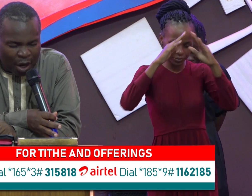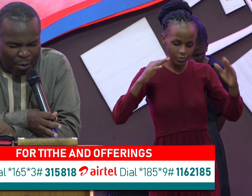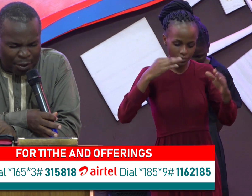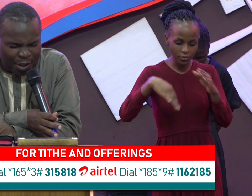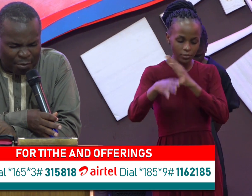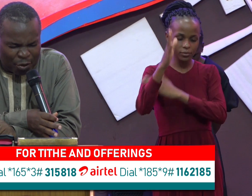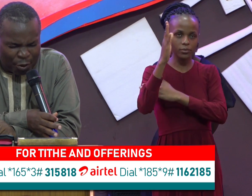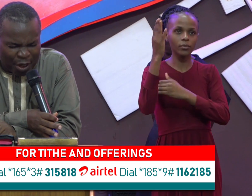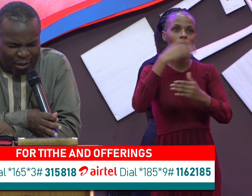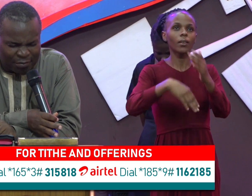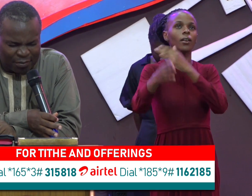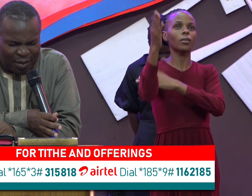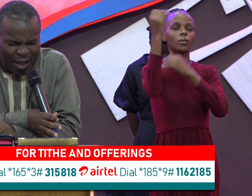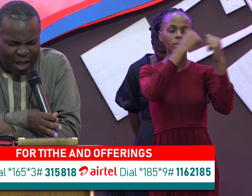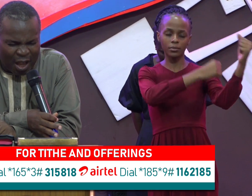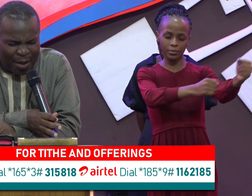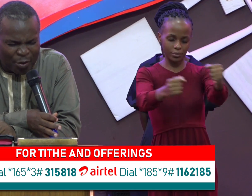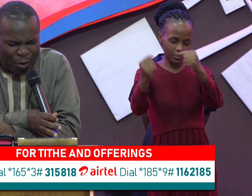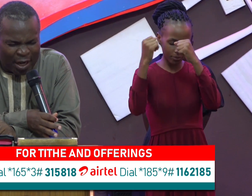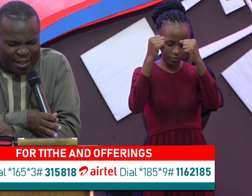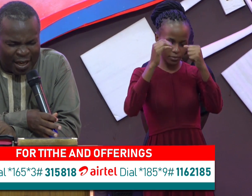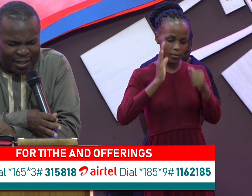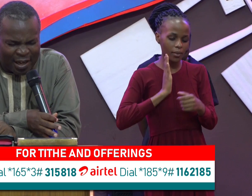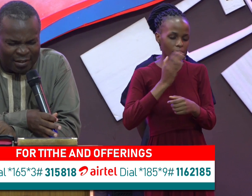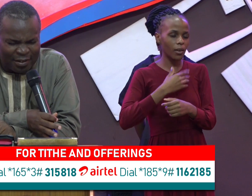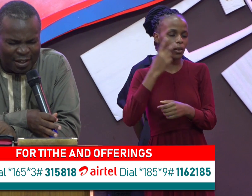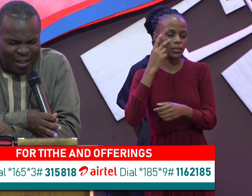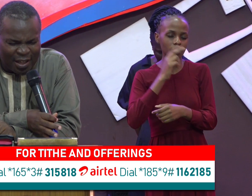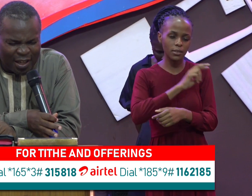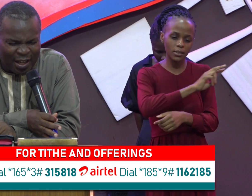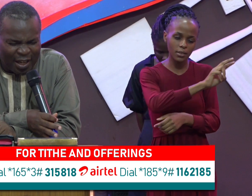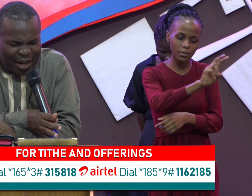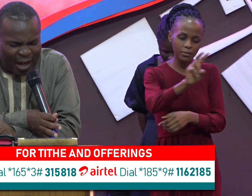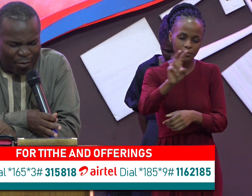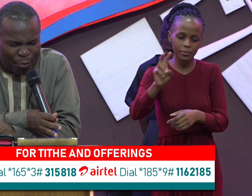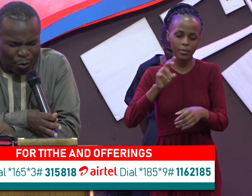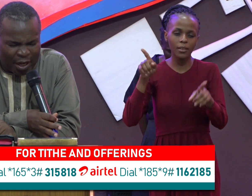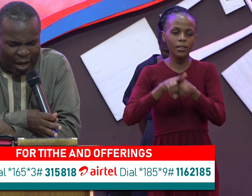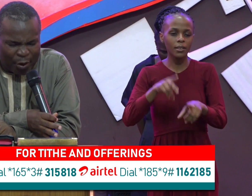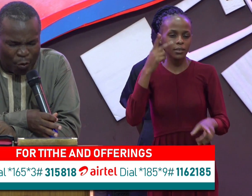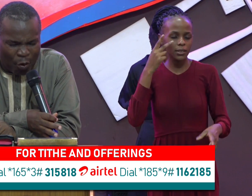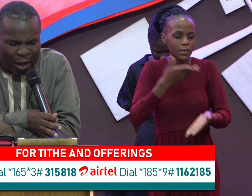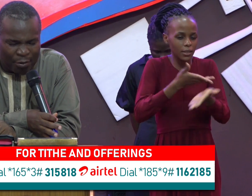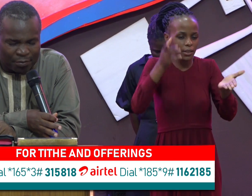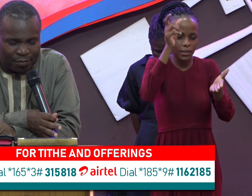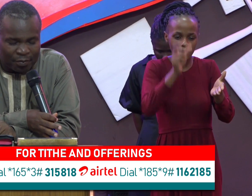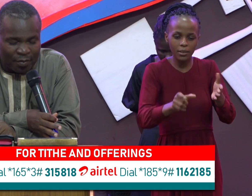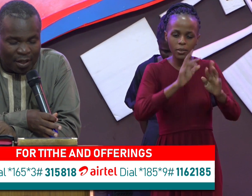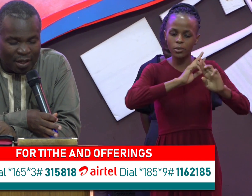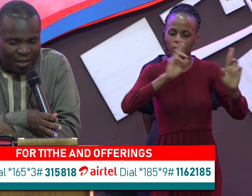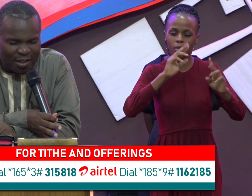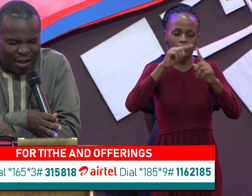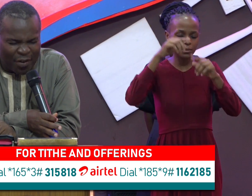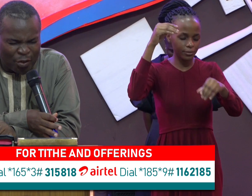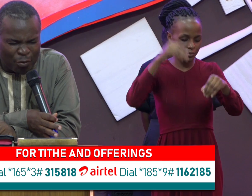Lord. Mukama muinzo ebintu byonna. Almighty God. Amasoko gaita aita. Your eyes are moving around. Eragala bo muntu yena agenda kwayo. And the single one is going